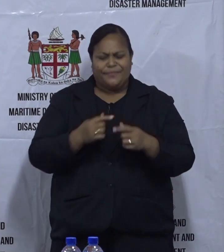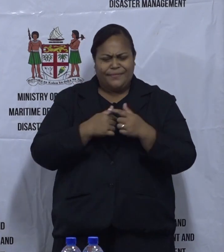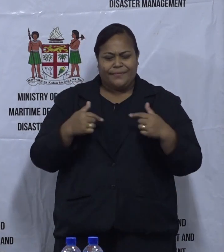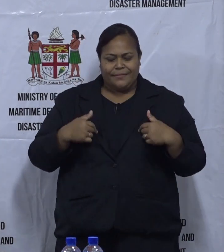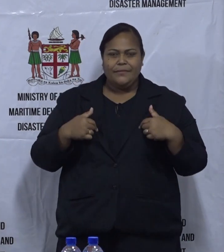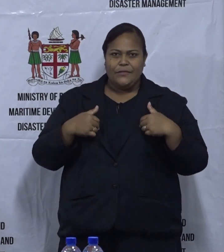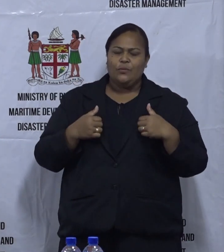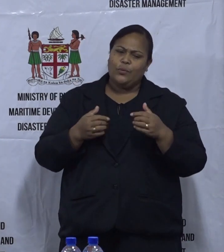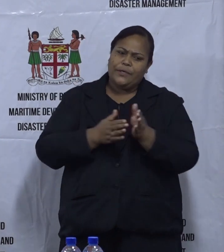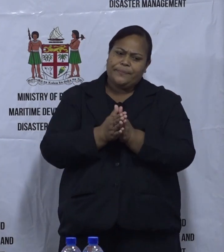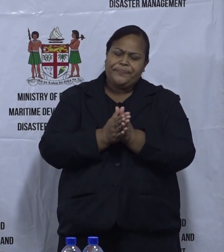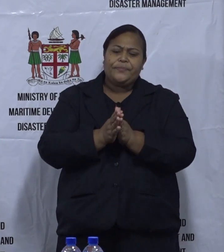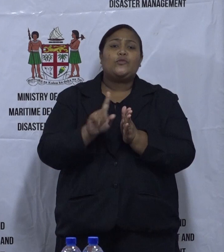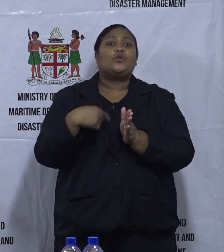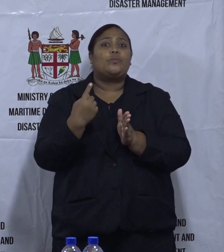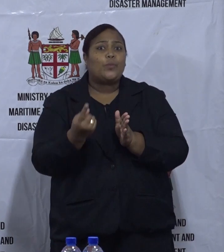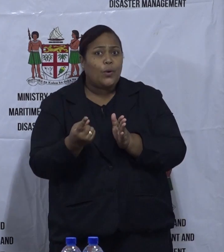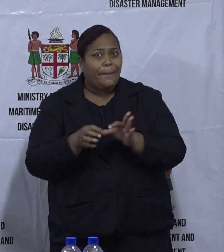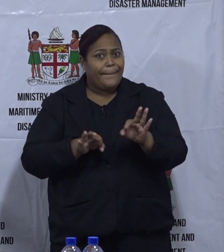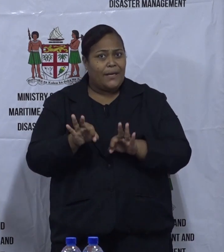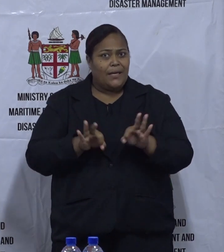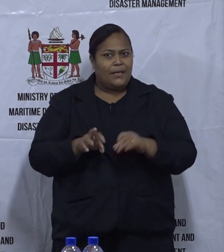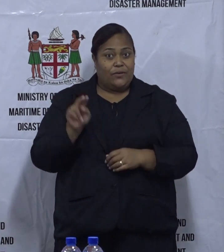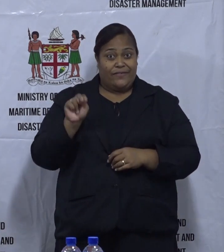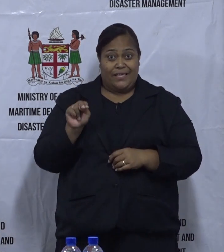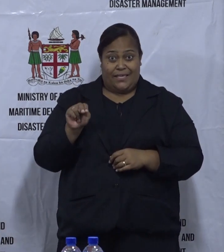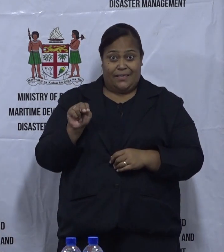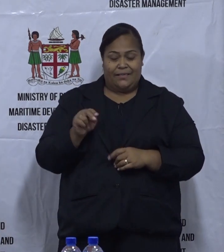at perhaps tomorrow whether there is a need